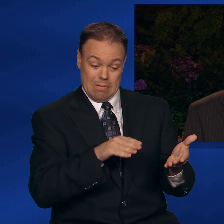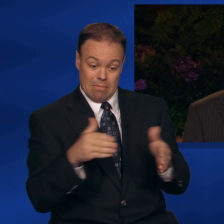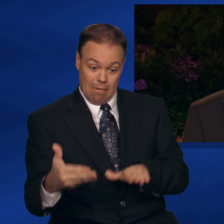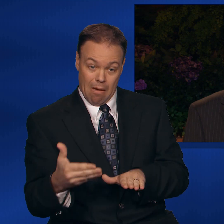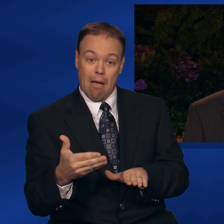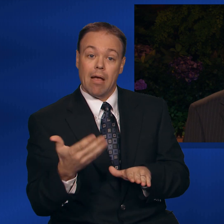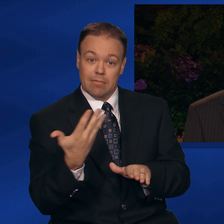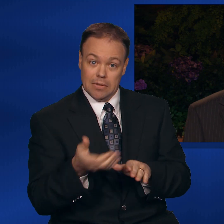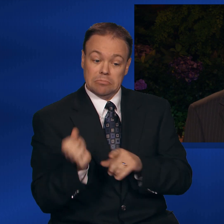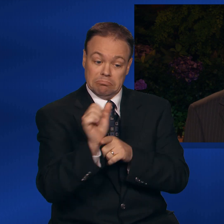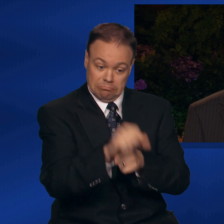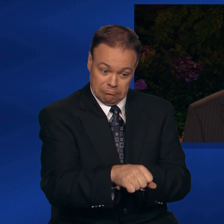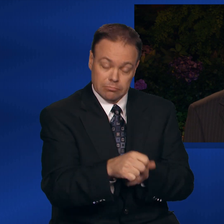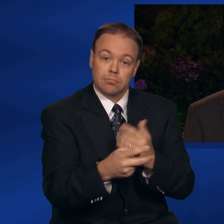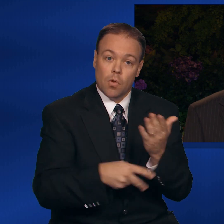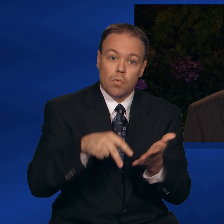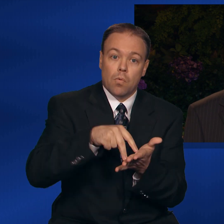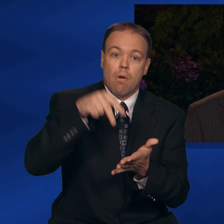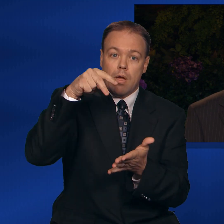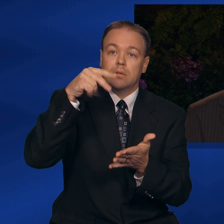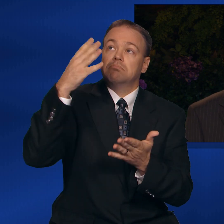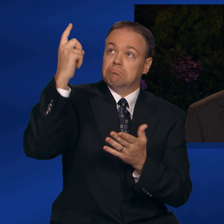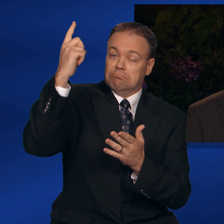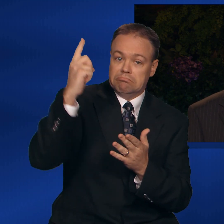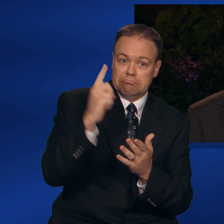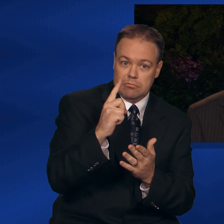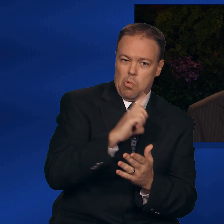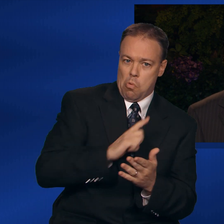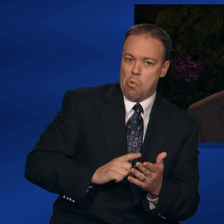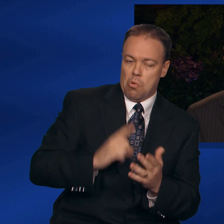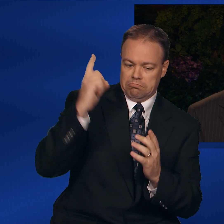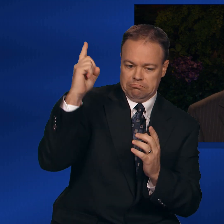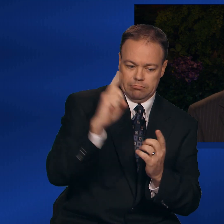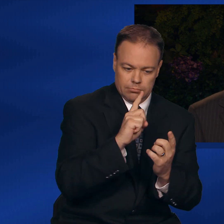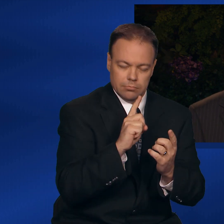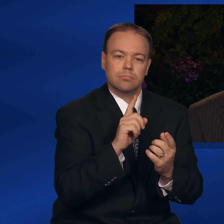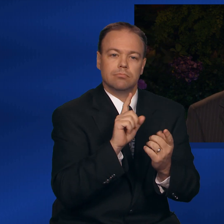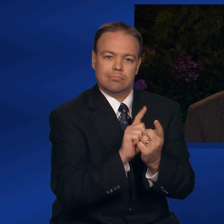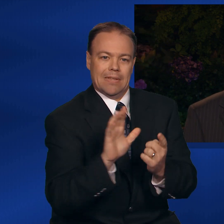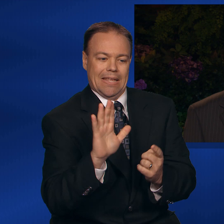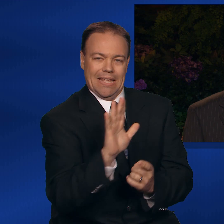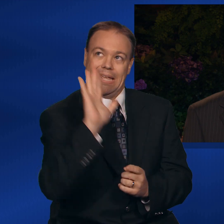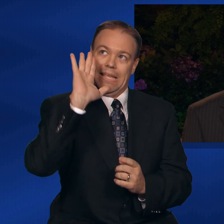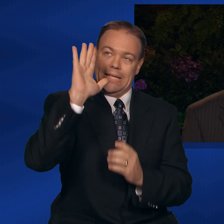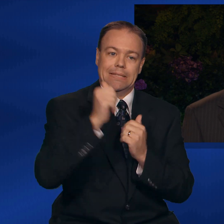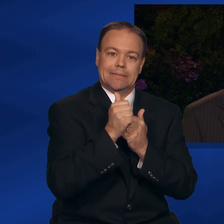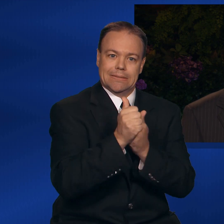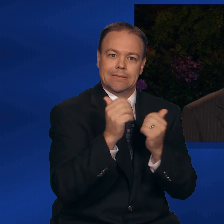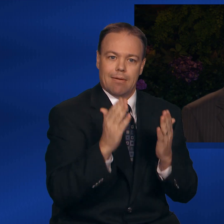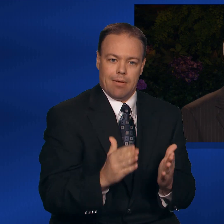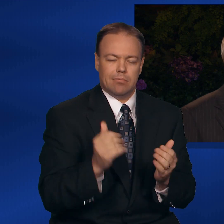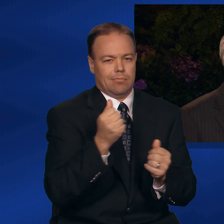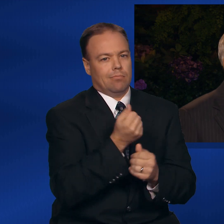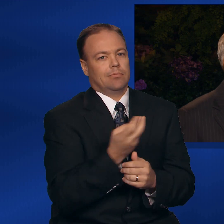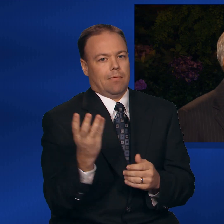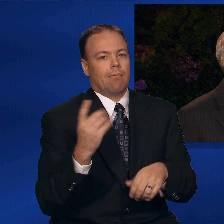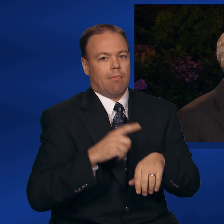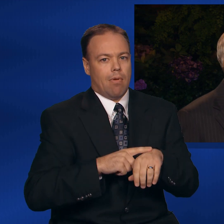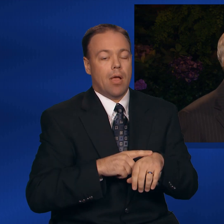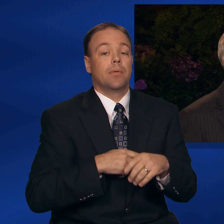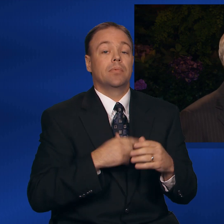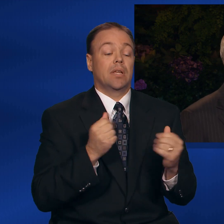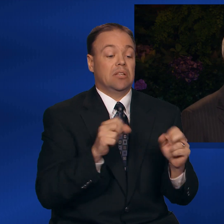the resurrected Lord appeared to his disciples on numerous occasions. He ate with them.